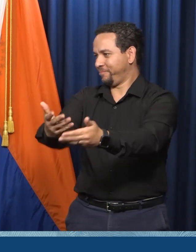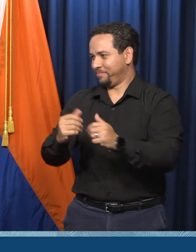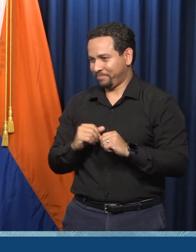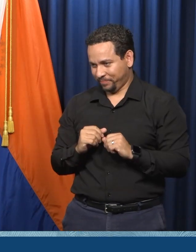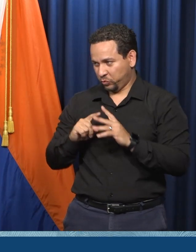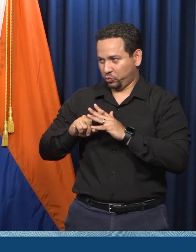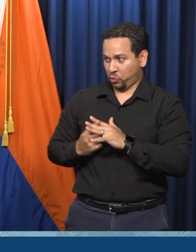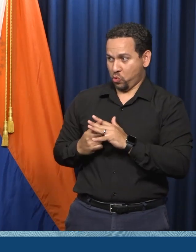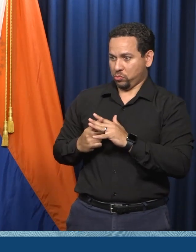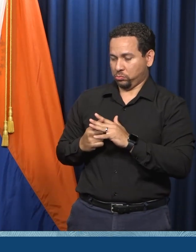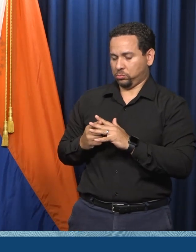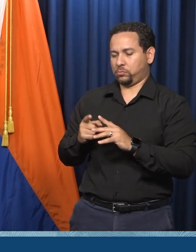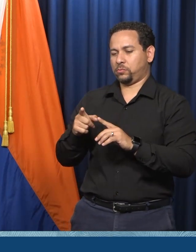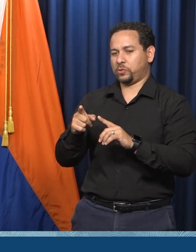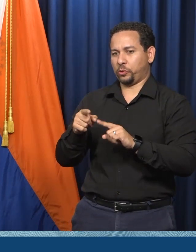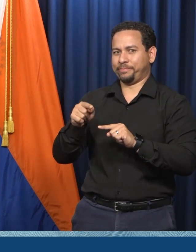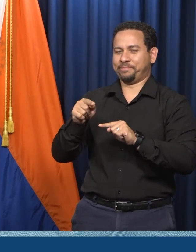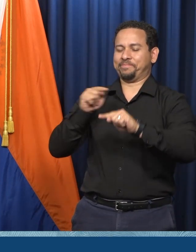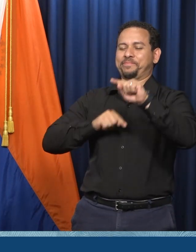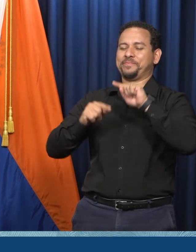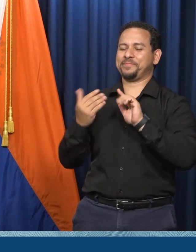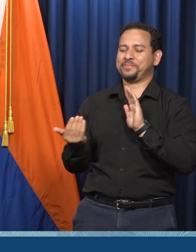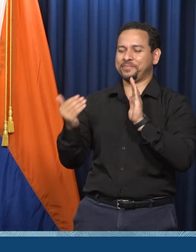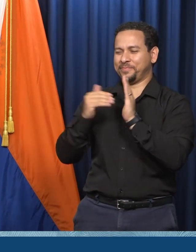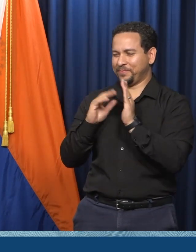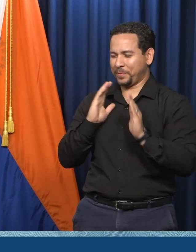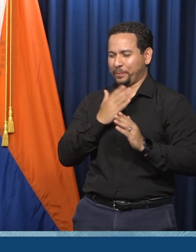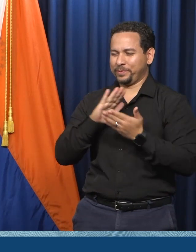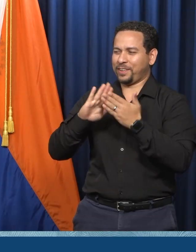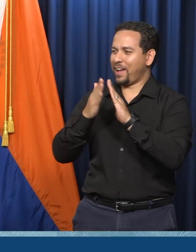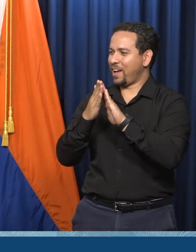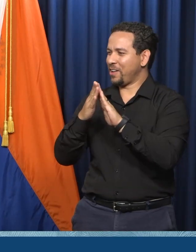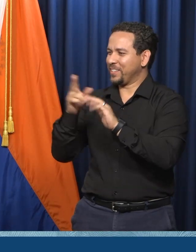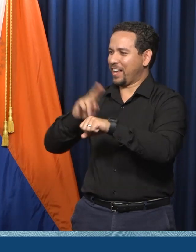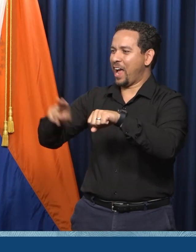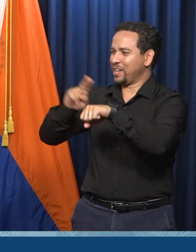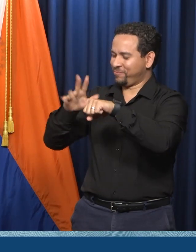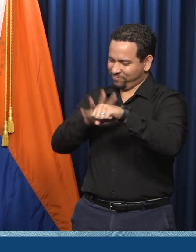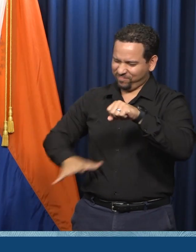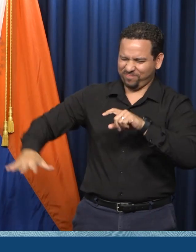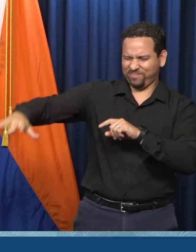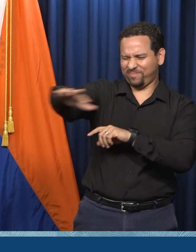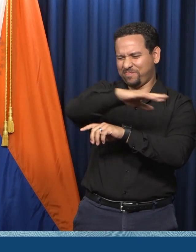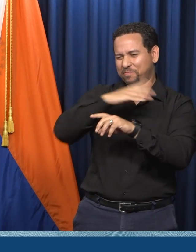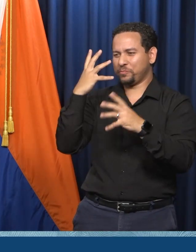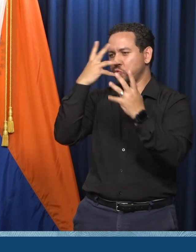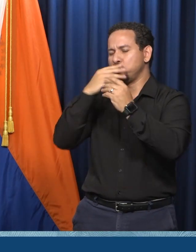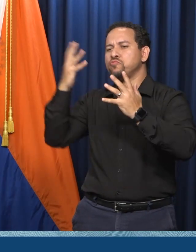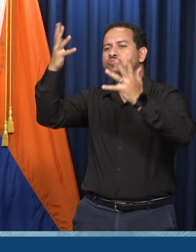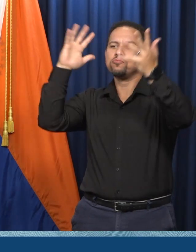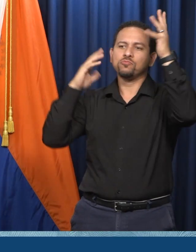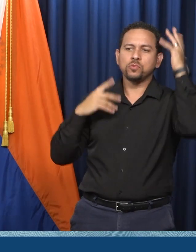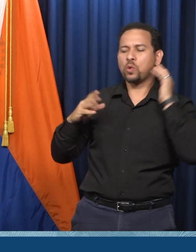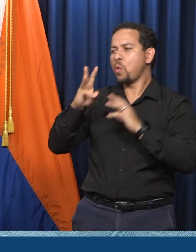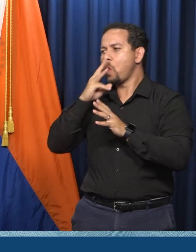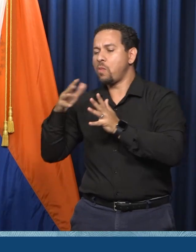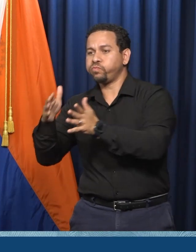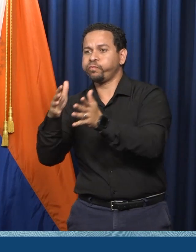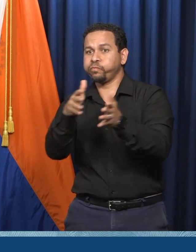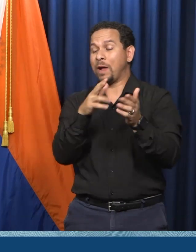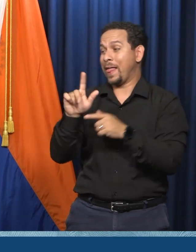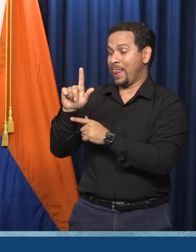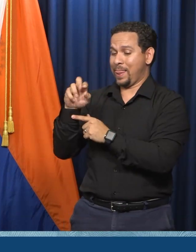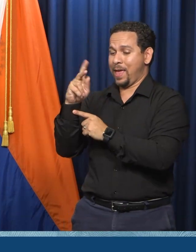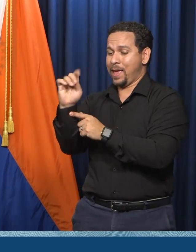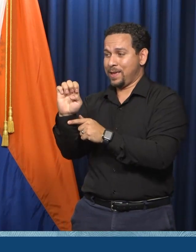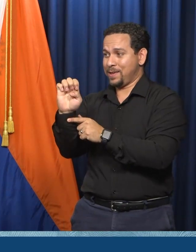Back to the natural surroundings of our town. We have 7 lakes, so clean water is very important to us. We